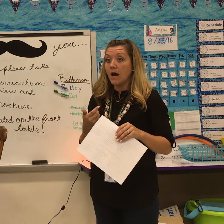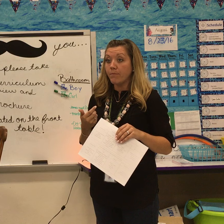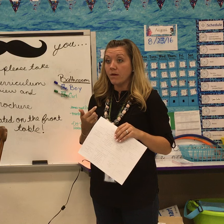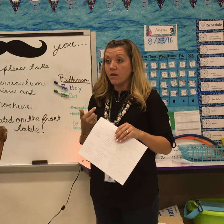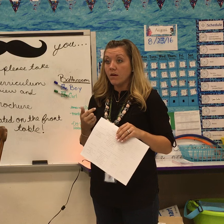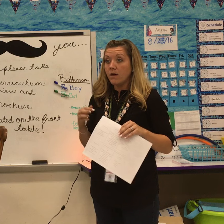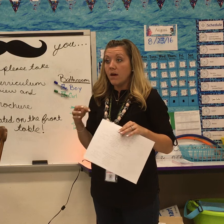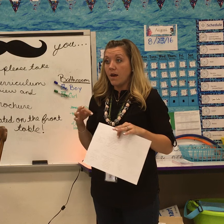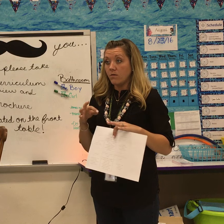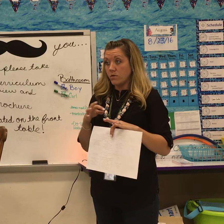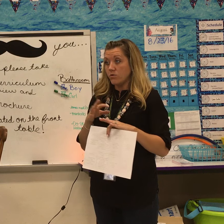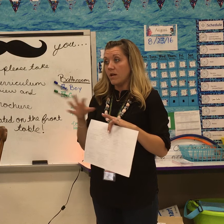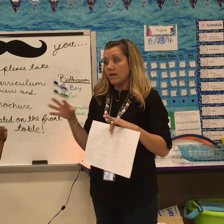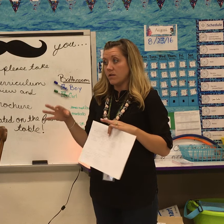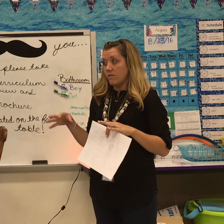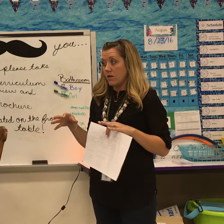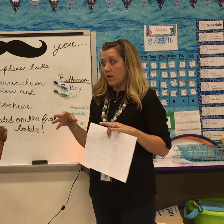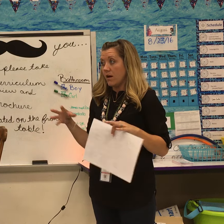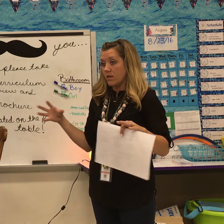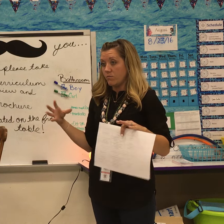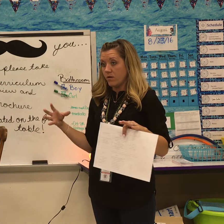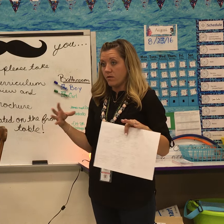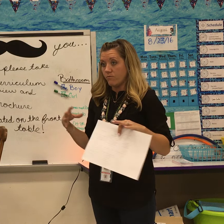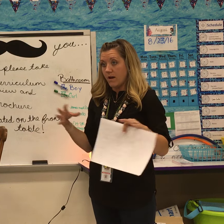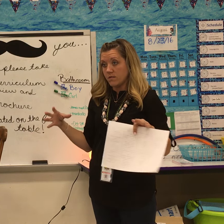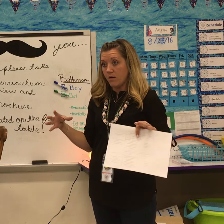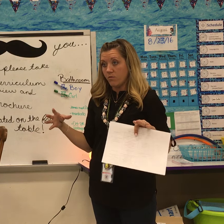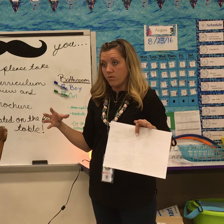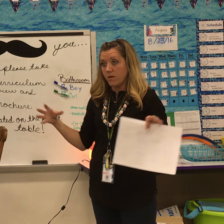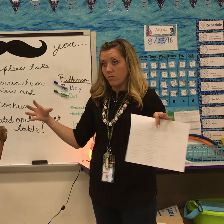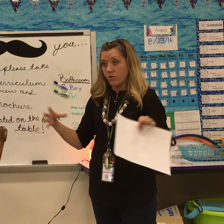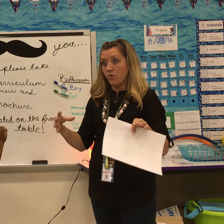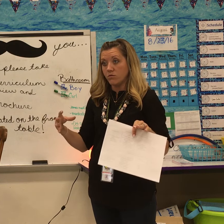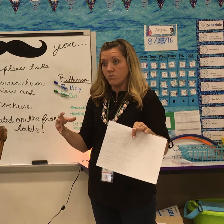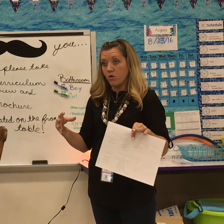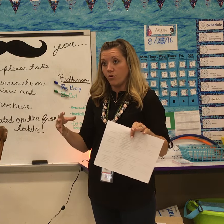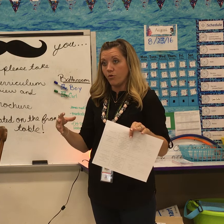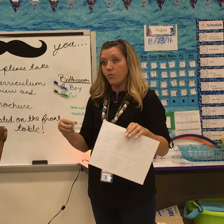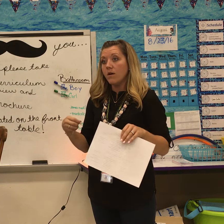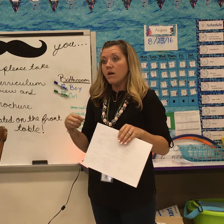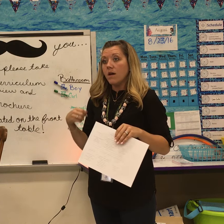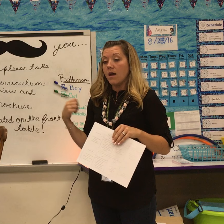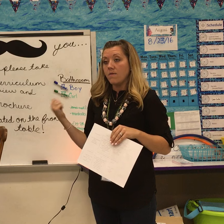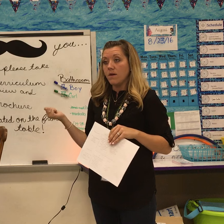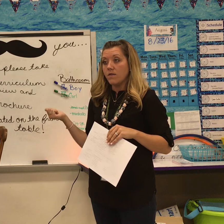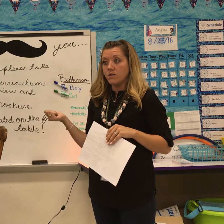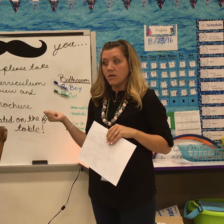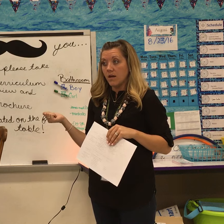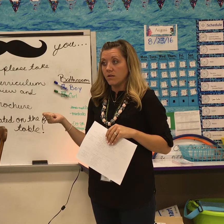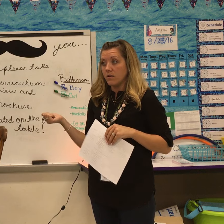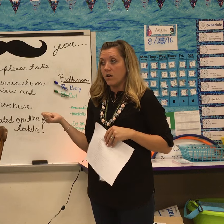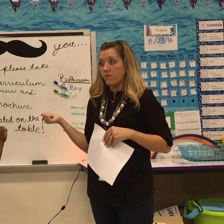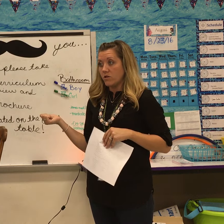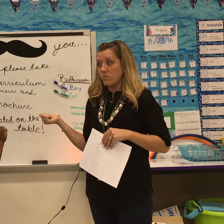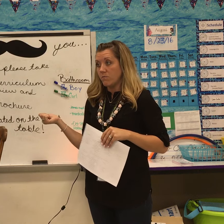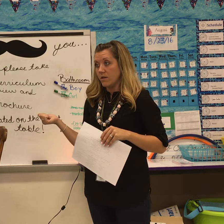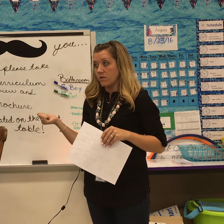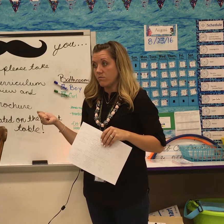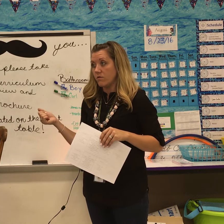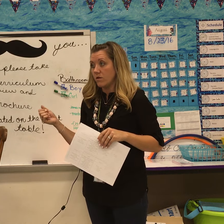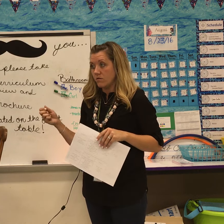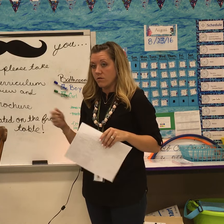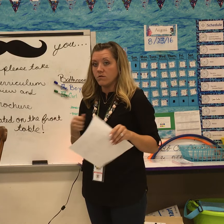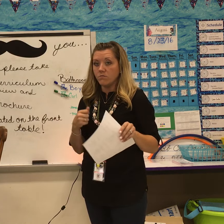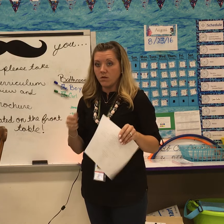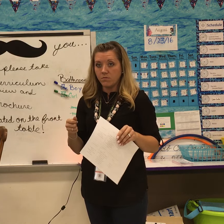review the topic, and we do an activity at the big round table with me with their whole small group. And then there's a hands-on enrichment